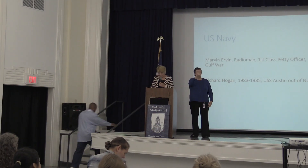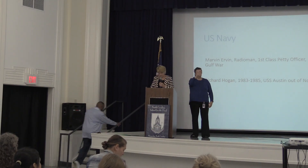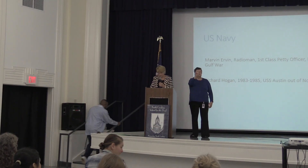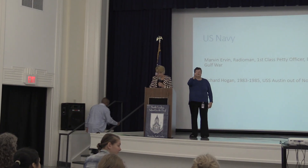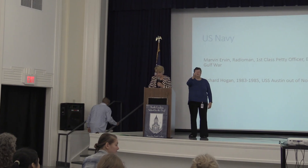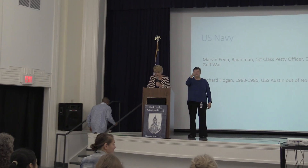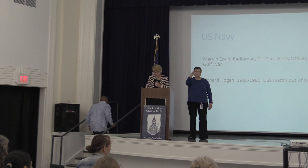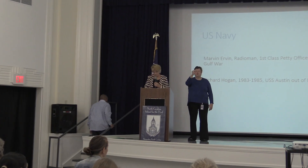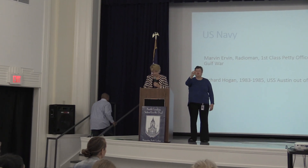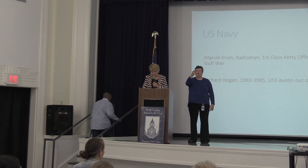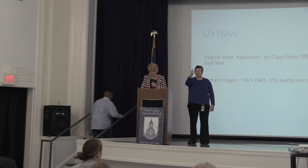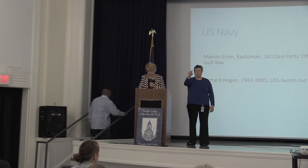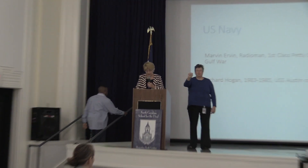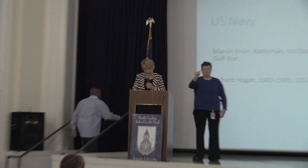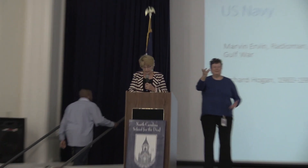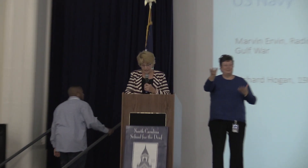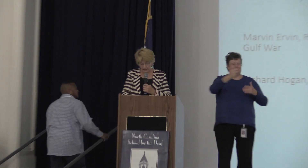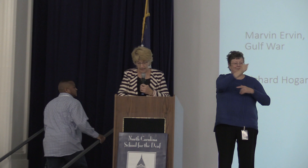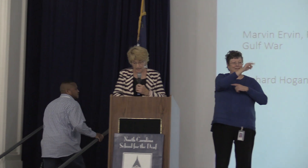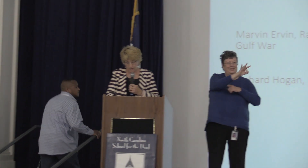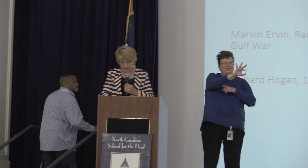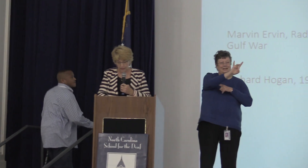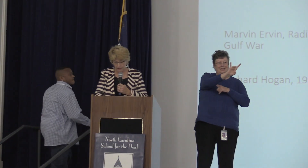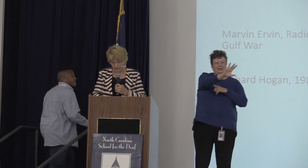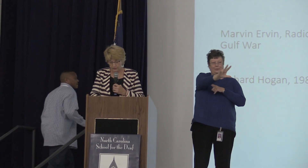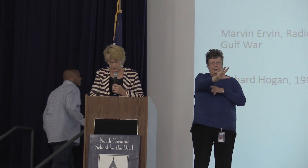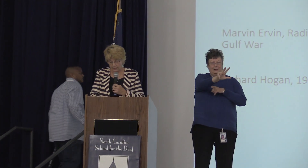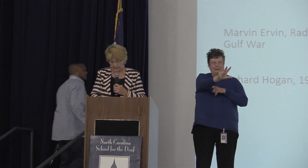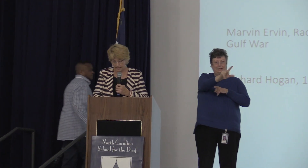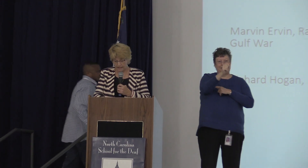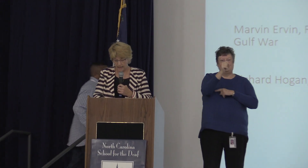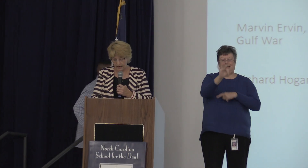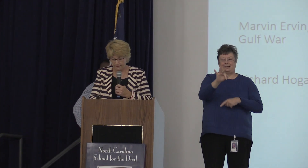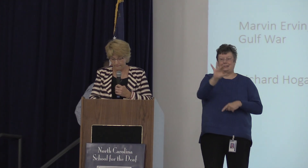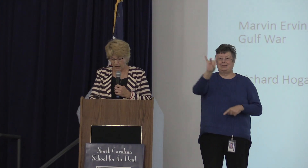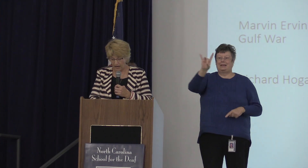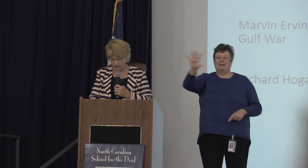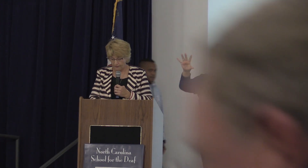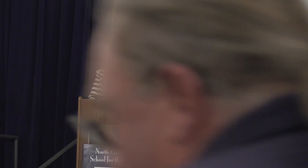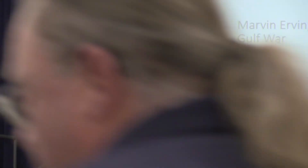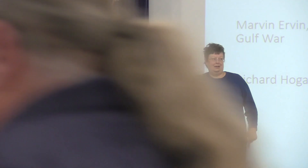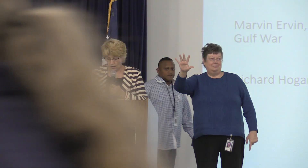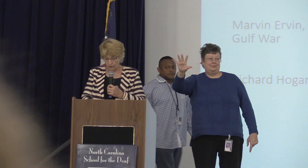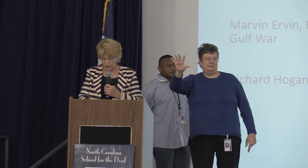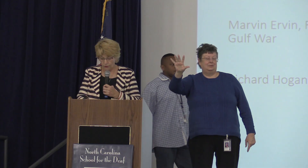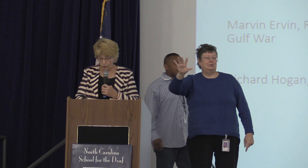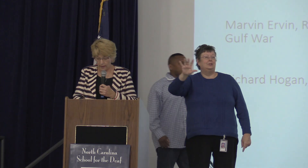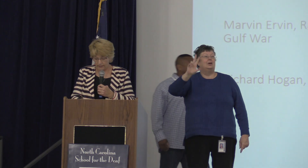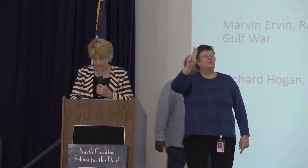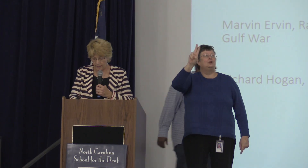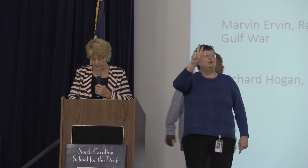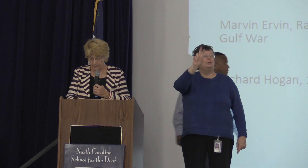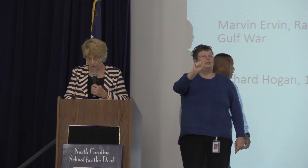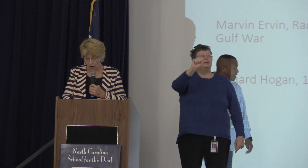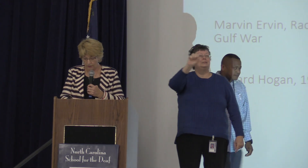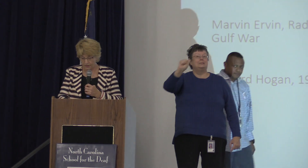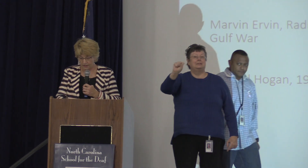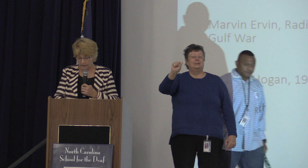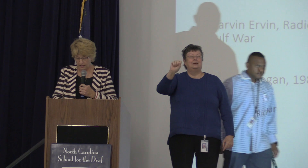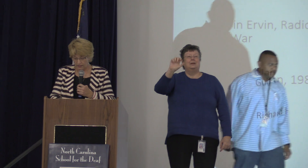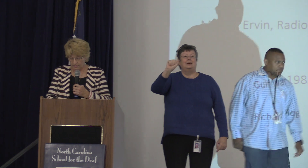Hogan served from 1983 to 1985 on the